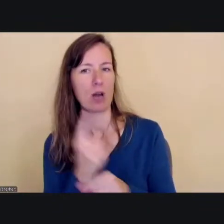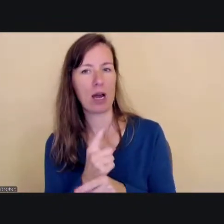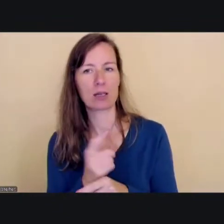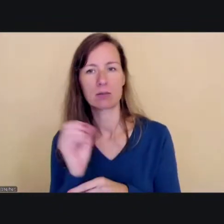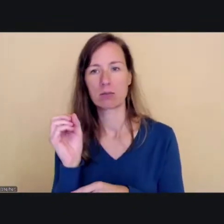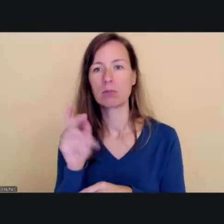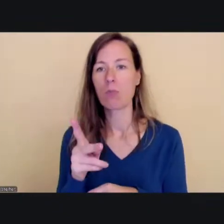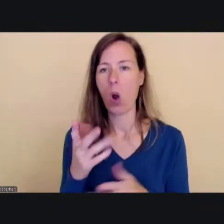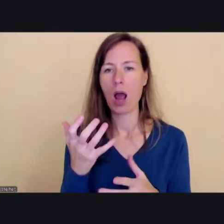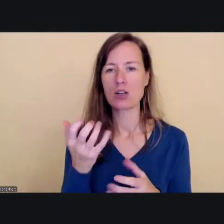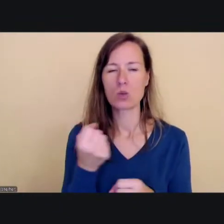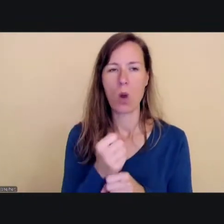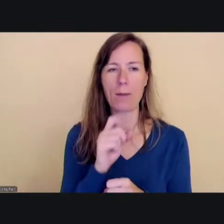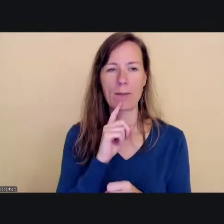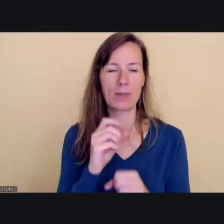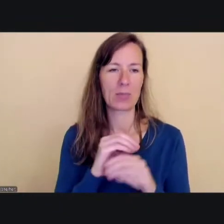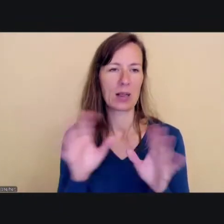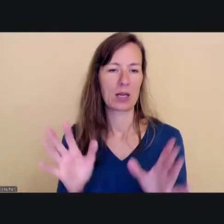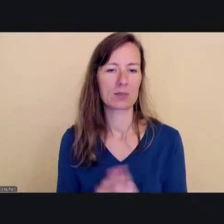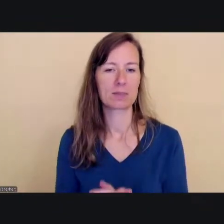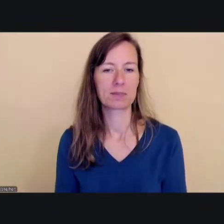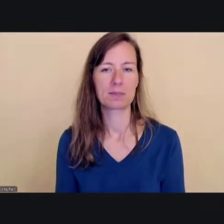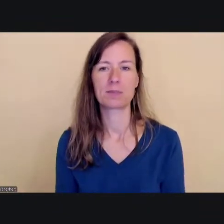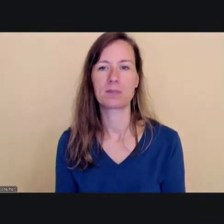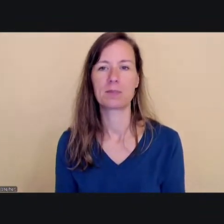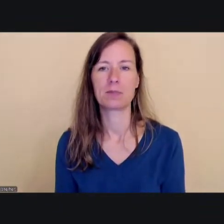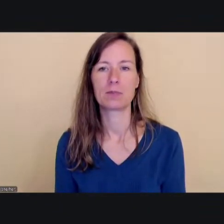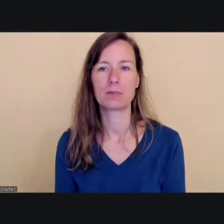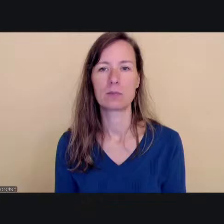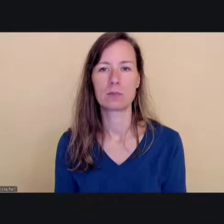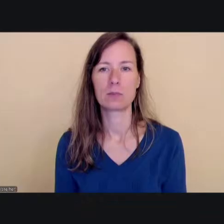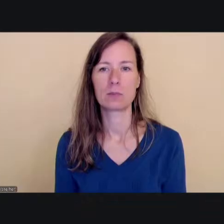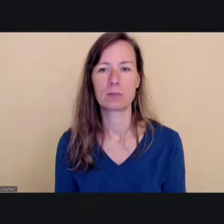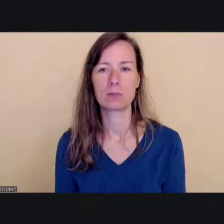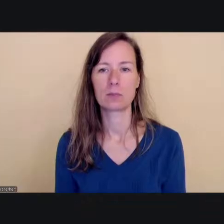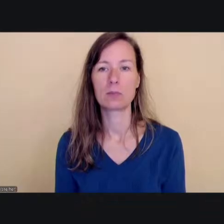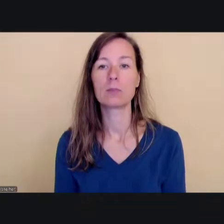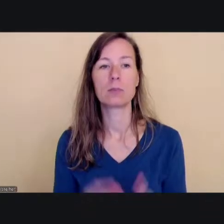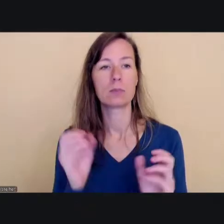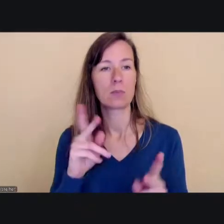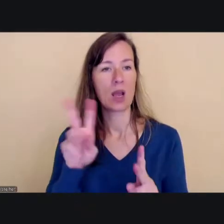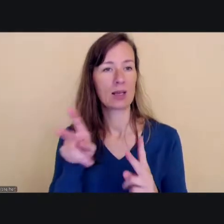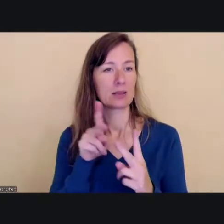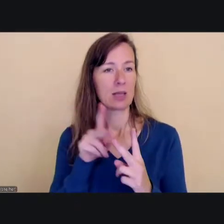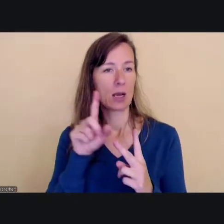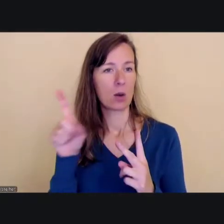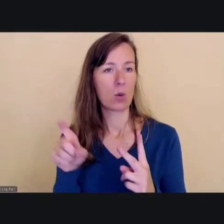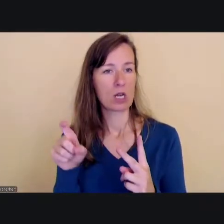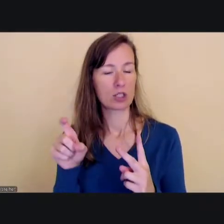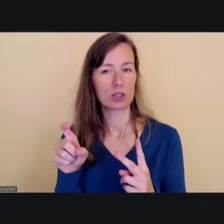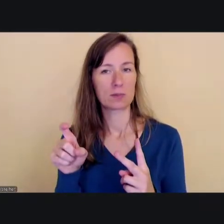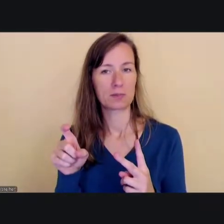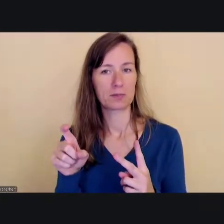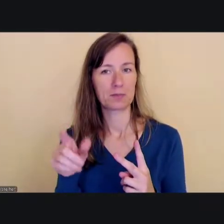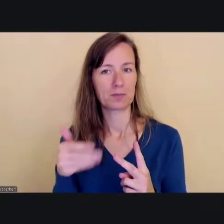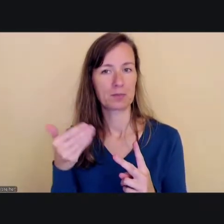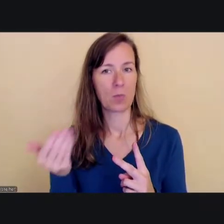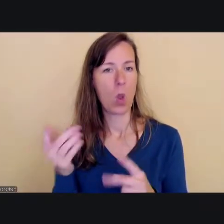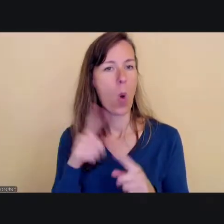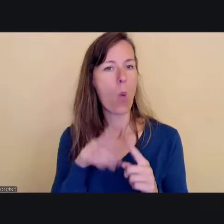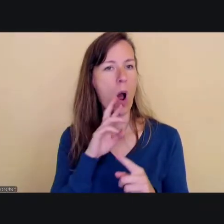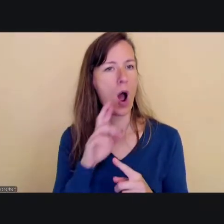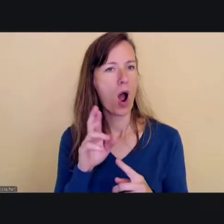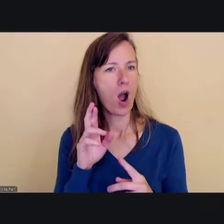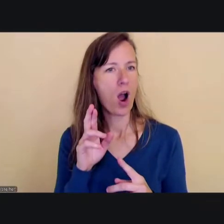to be clear about that. Okay, and then my second question is, what are the